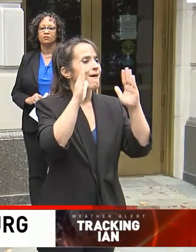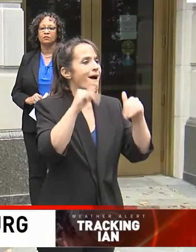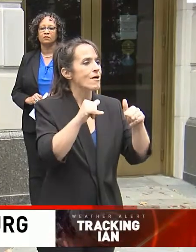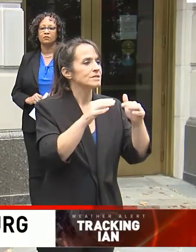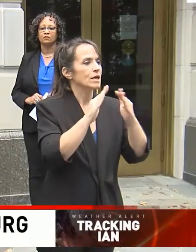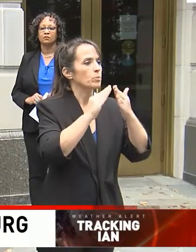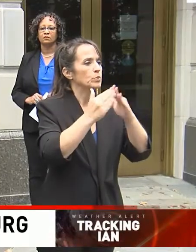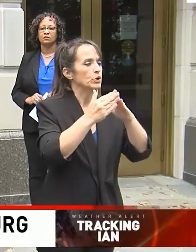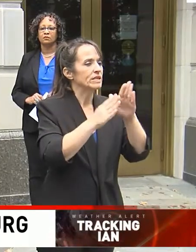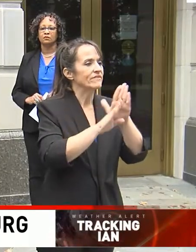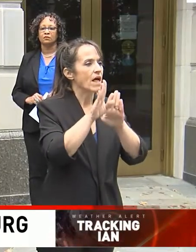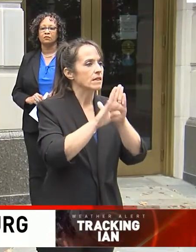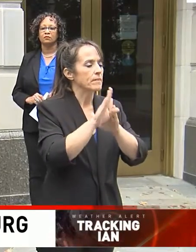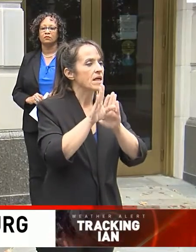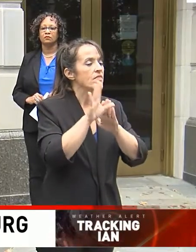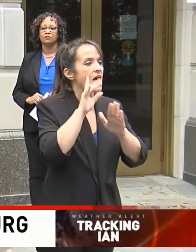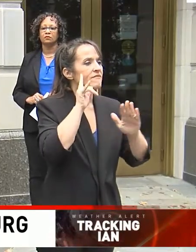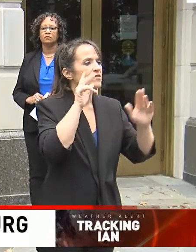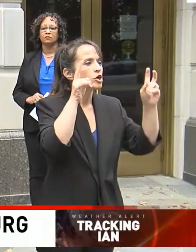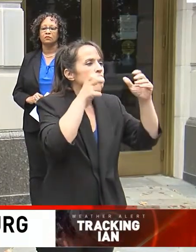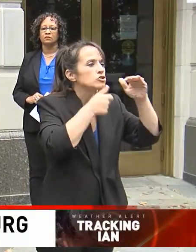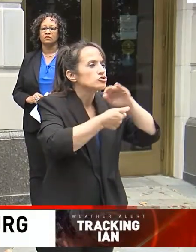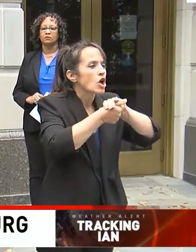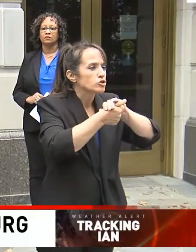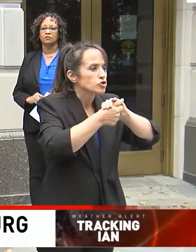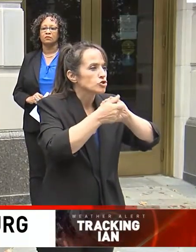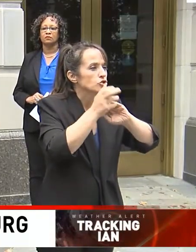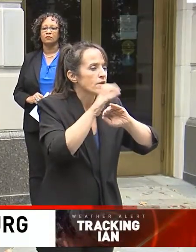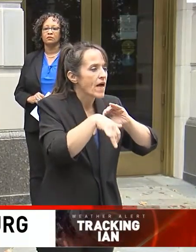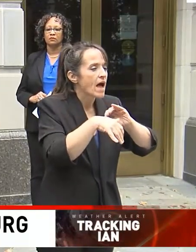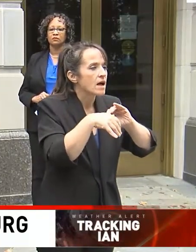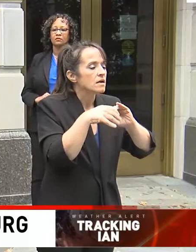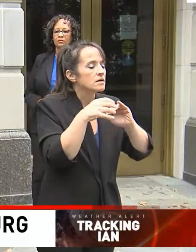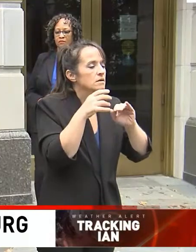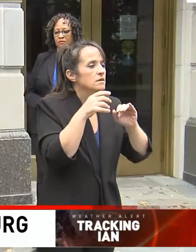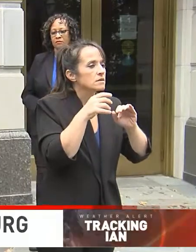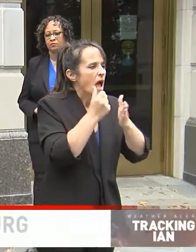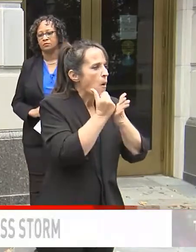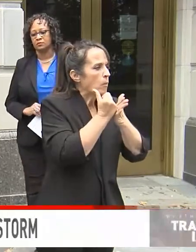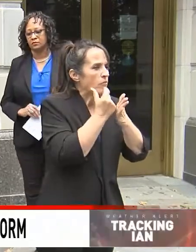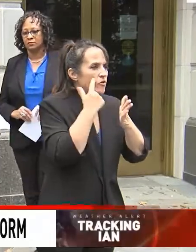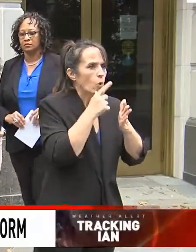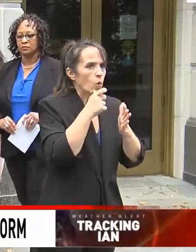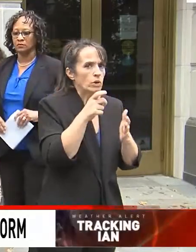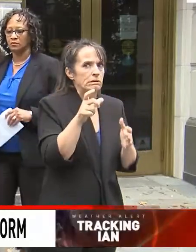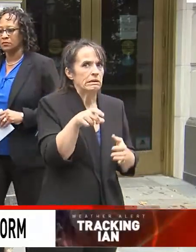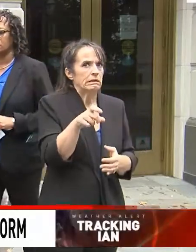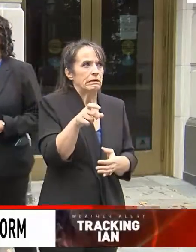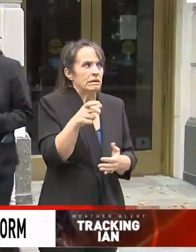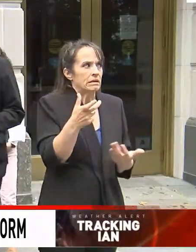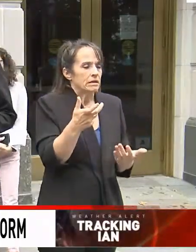about sheltering and our outreach to those most in need. Gianna, Emily.